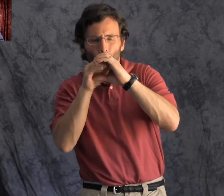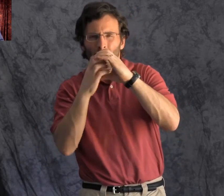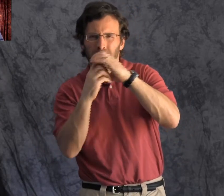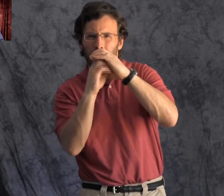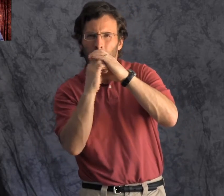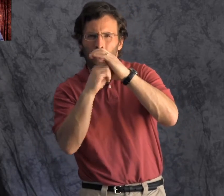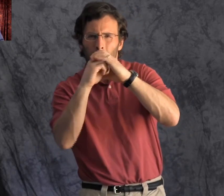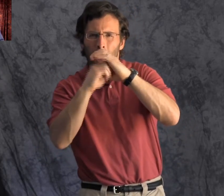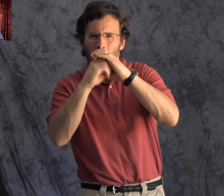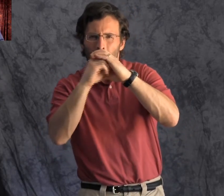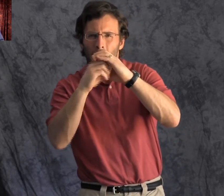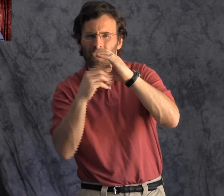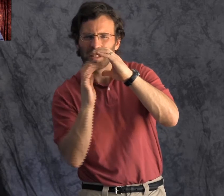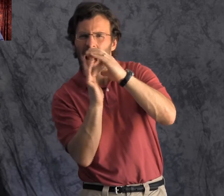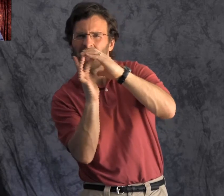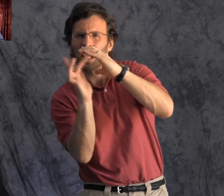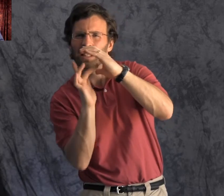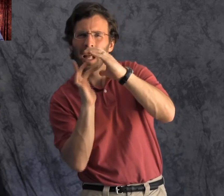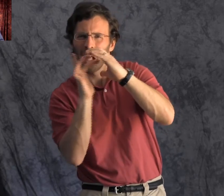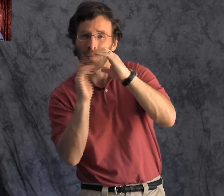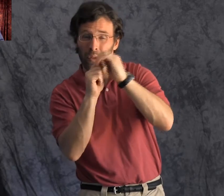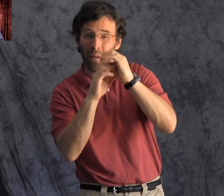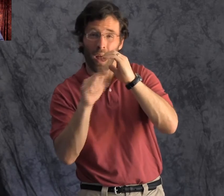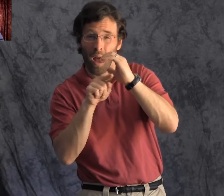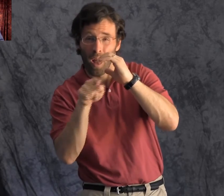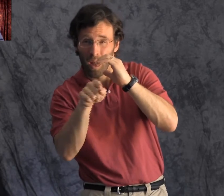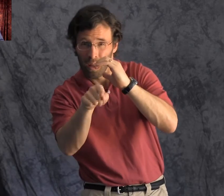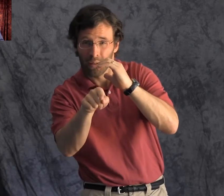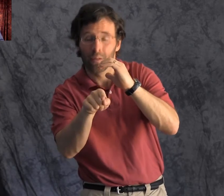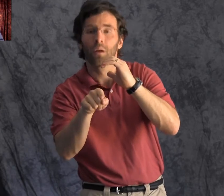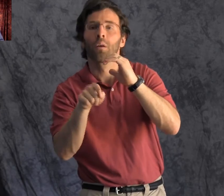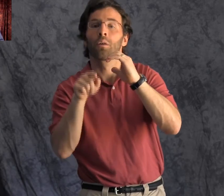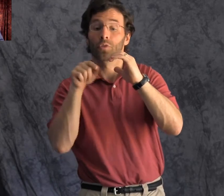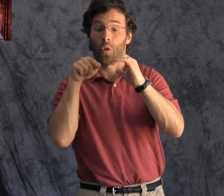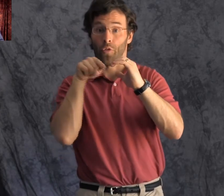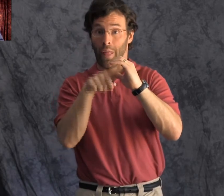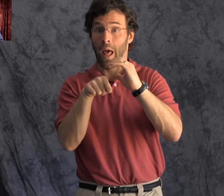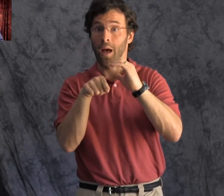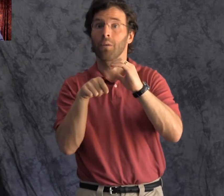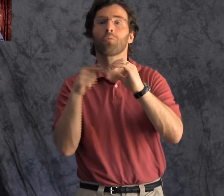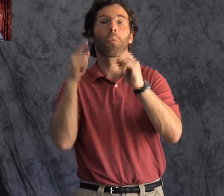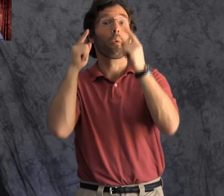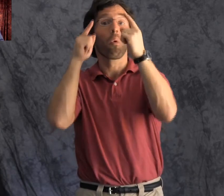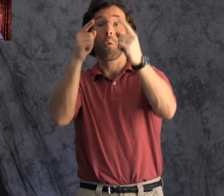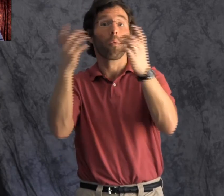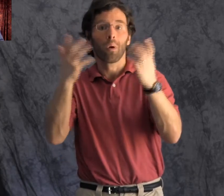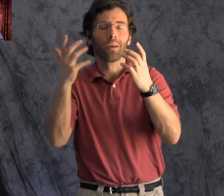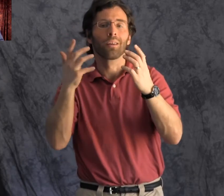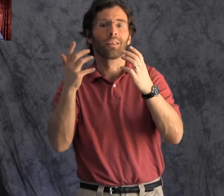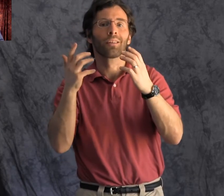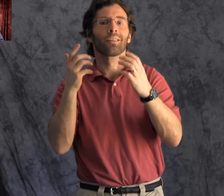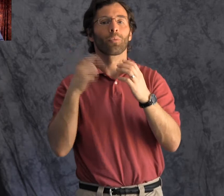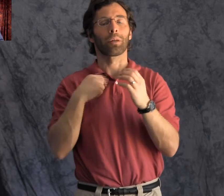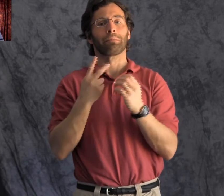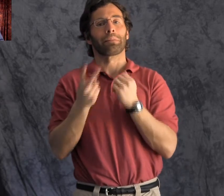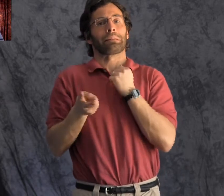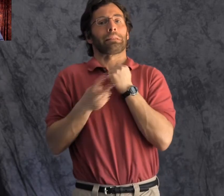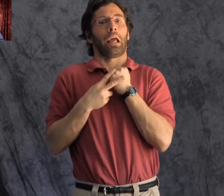large intestine, there are also bacteria that handle functions like vitamin K production and further breaking down of